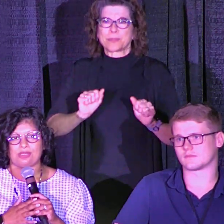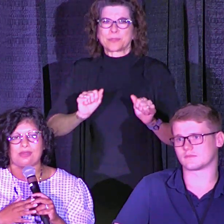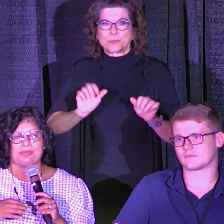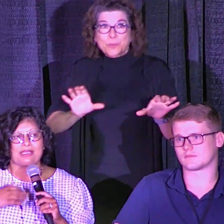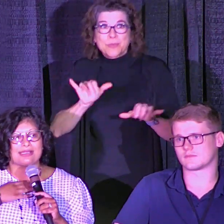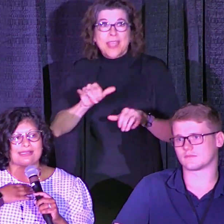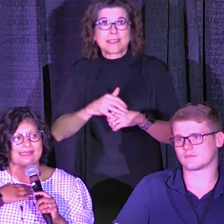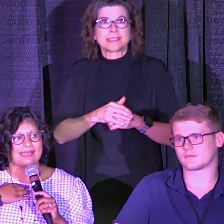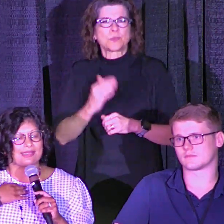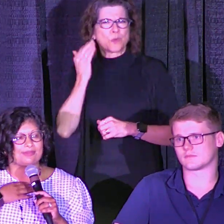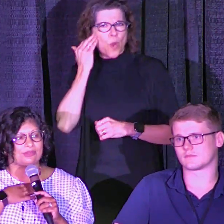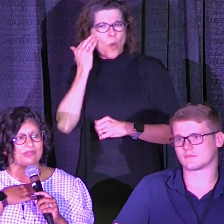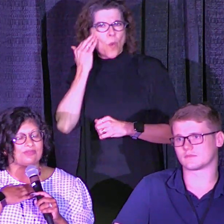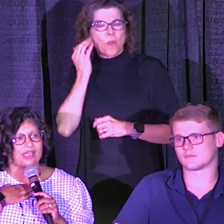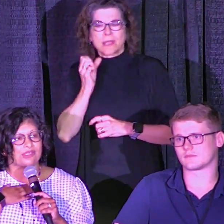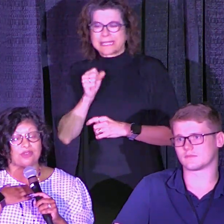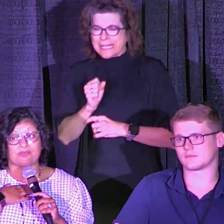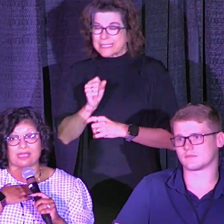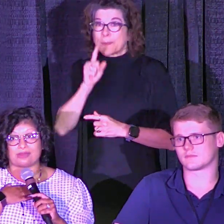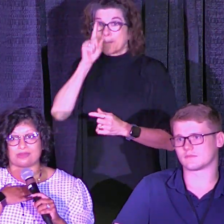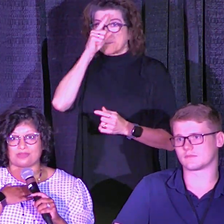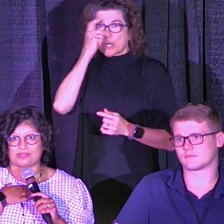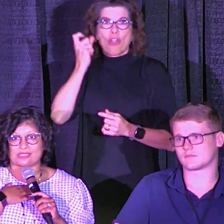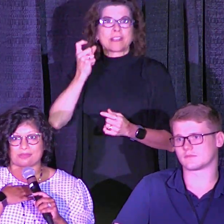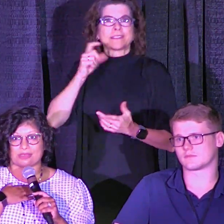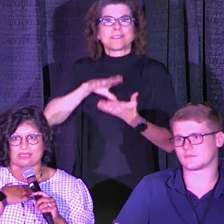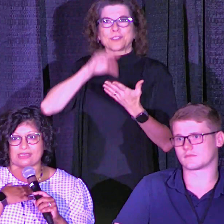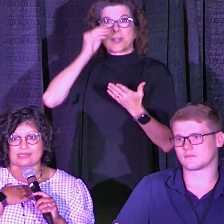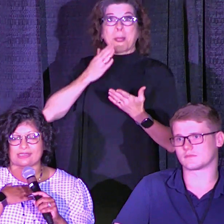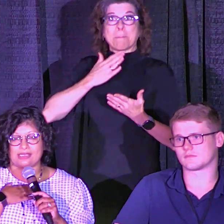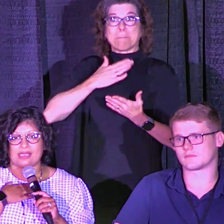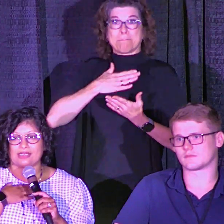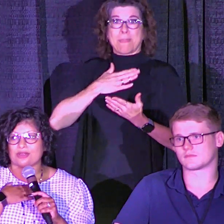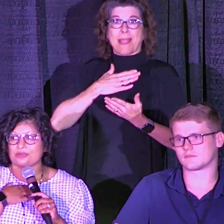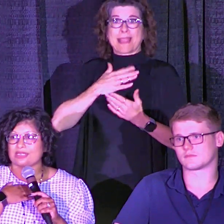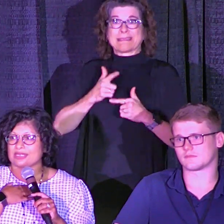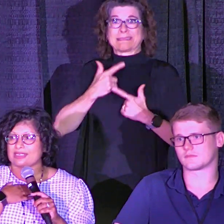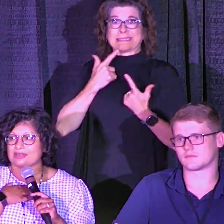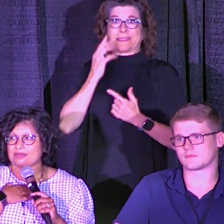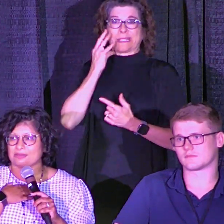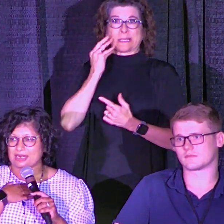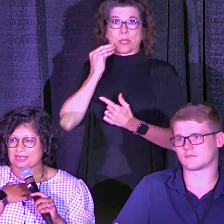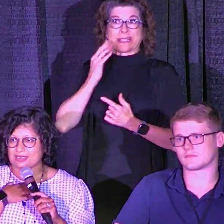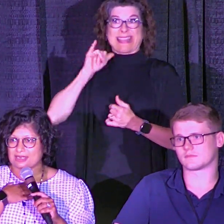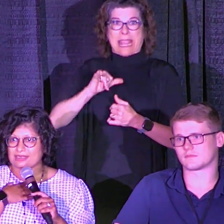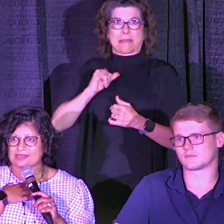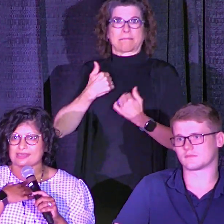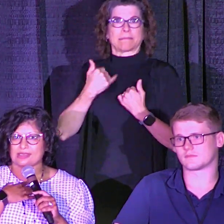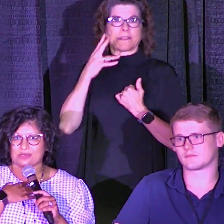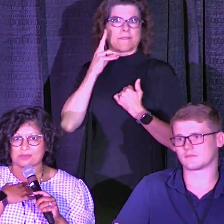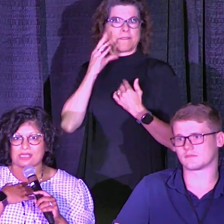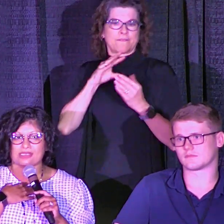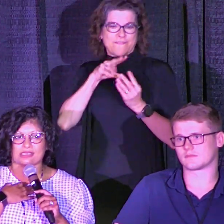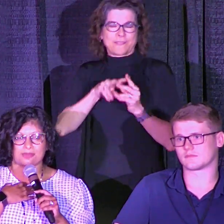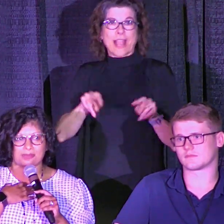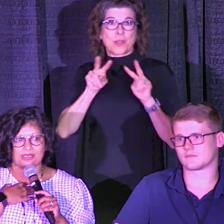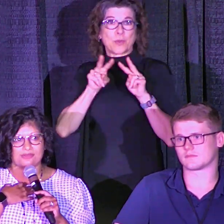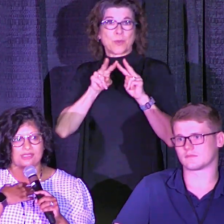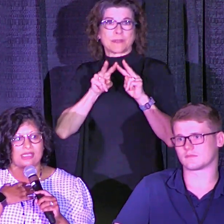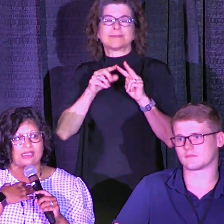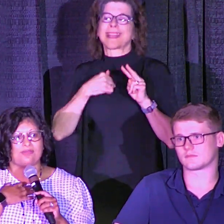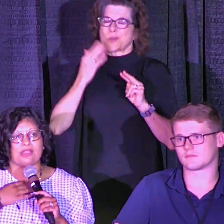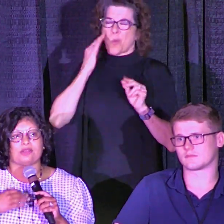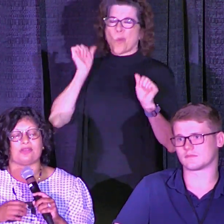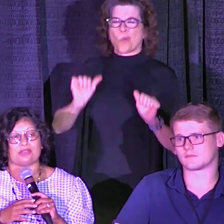know, because I've learned the value of my own lived experience, I know that I can recognize and respect and